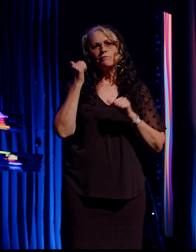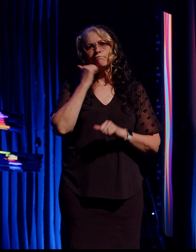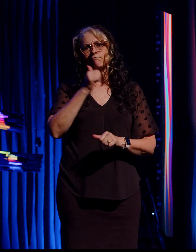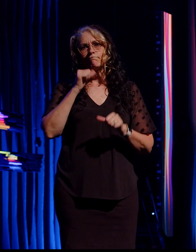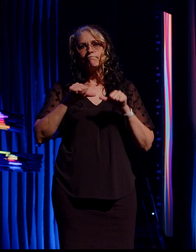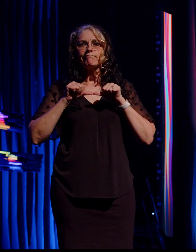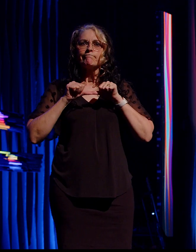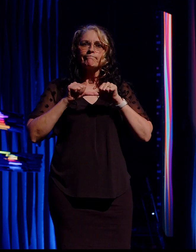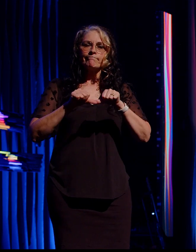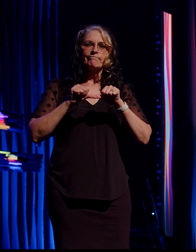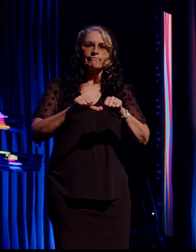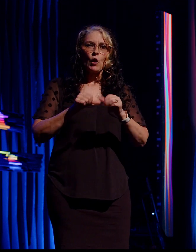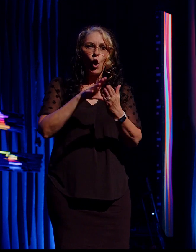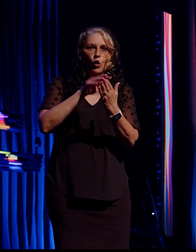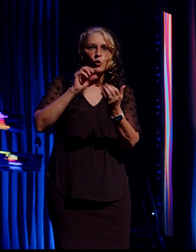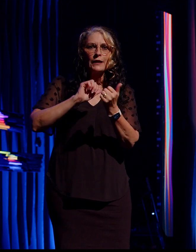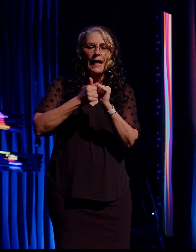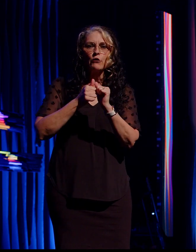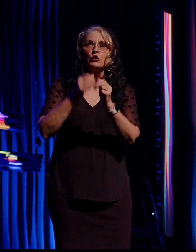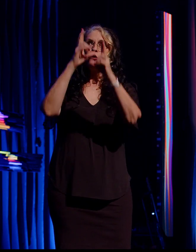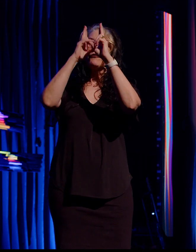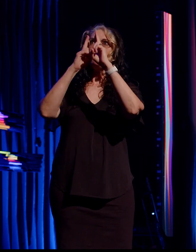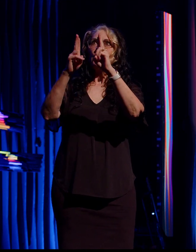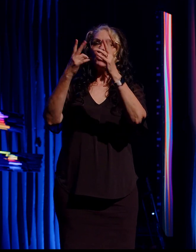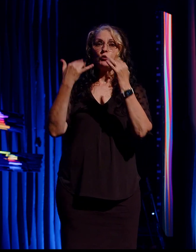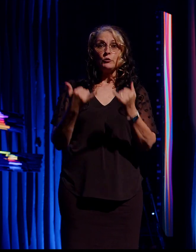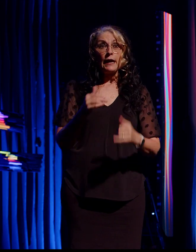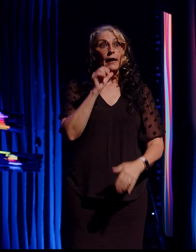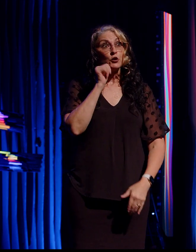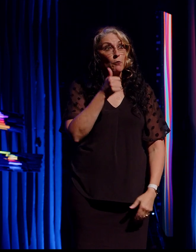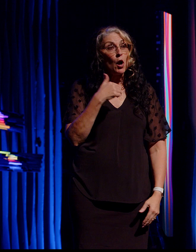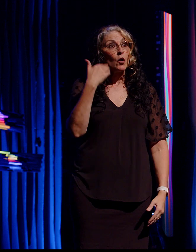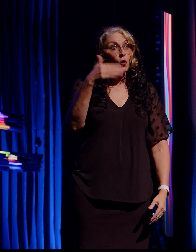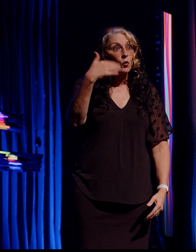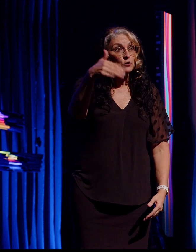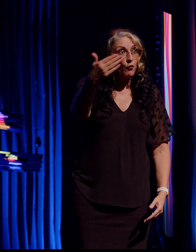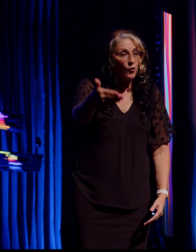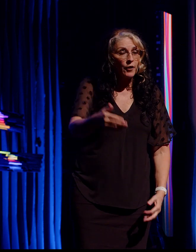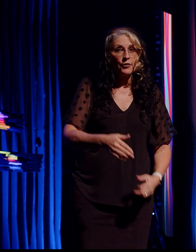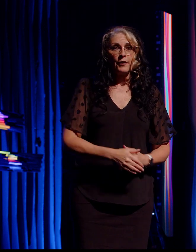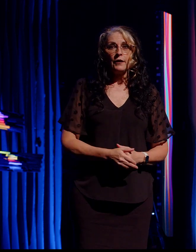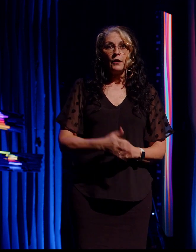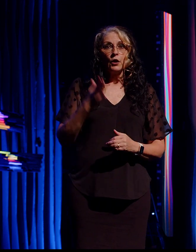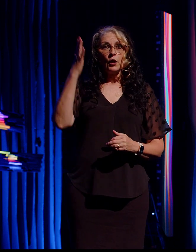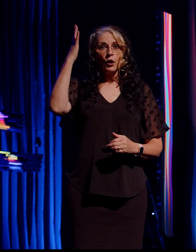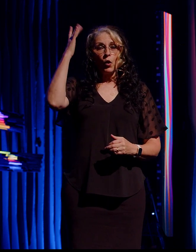learning how to fear him today and tomorrow and the next day, which